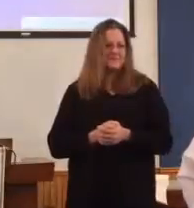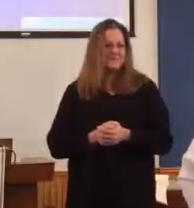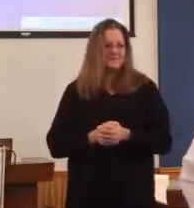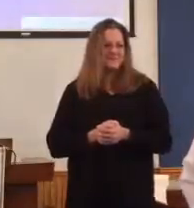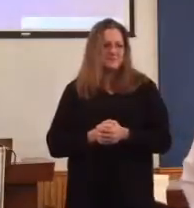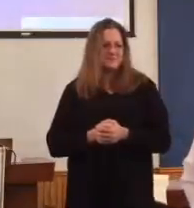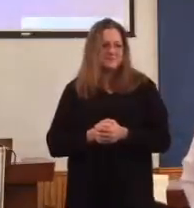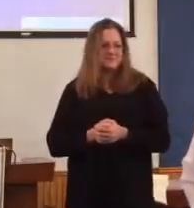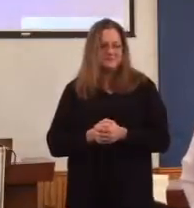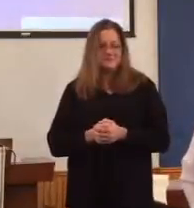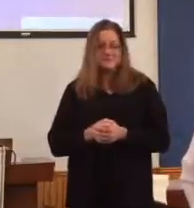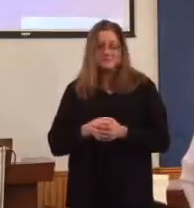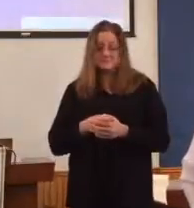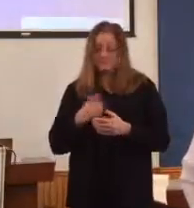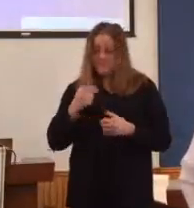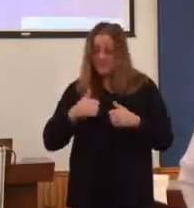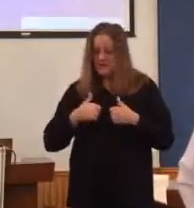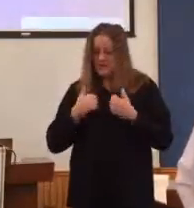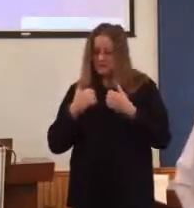Are you living into your potential?